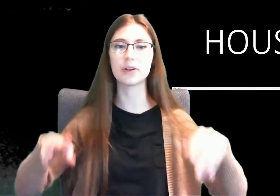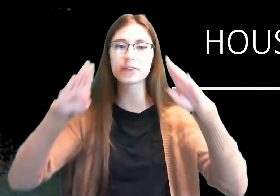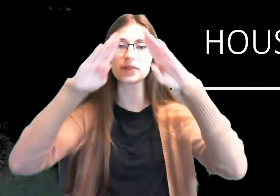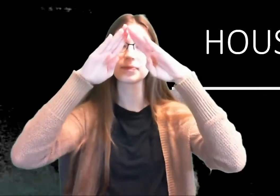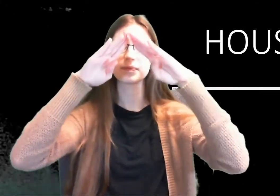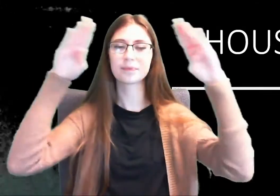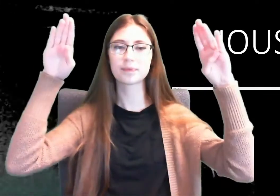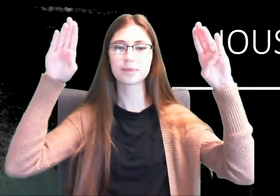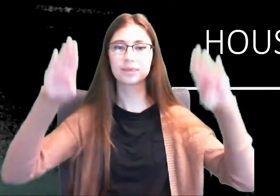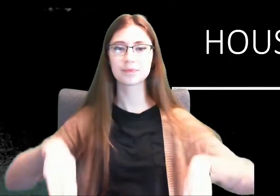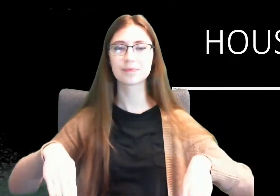walls.